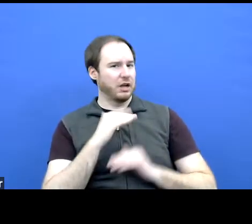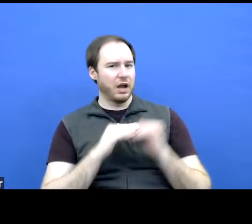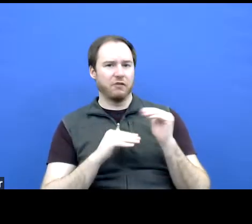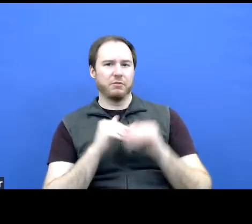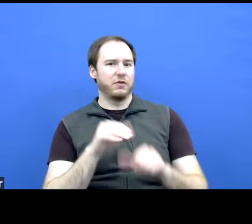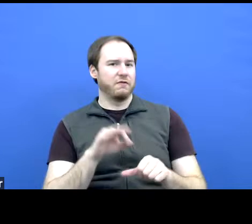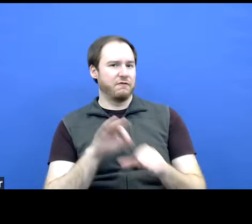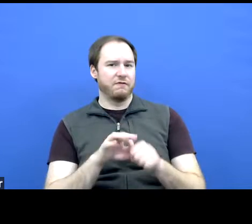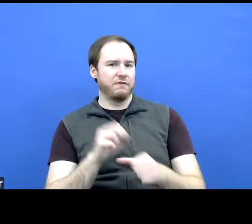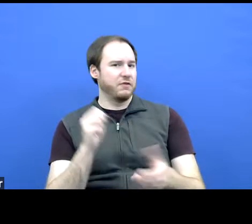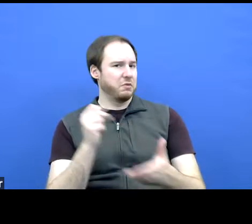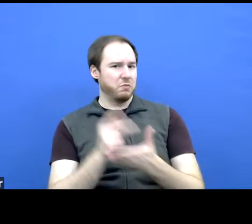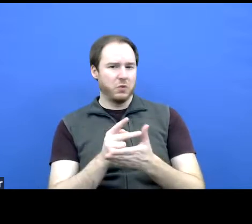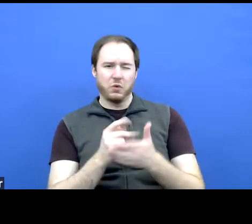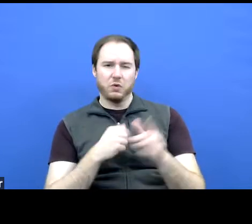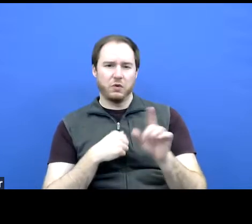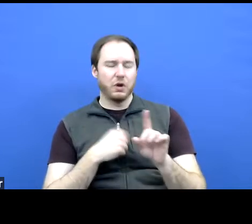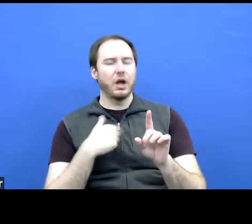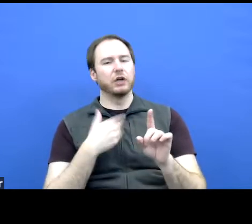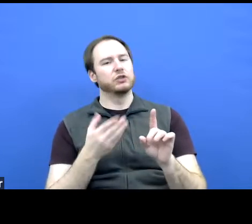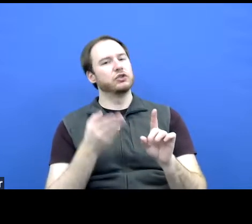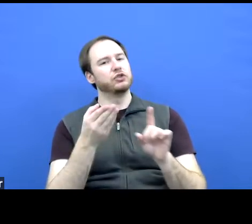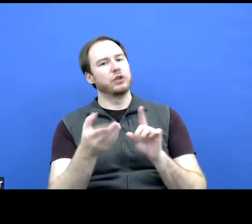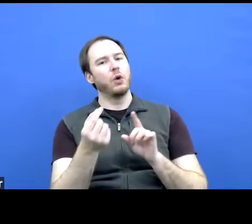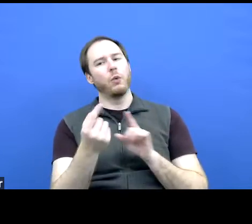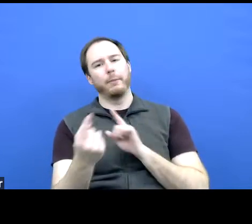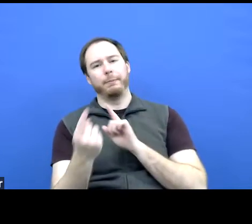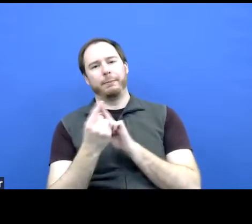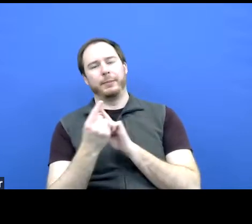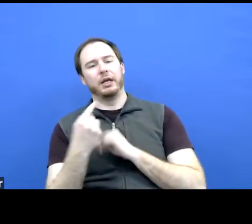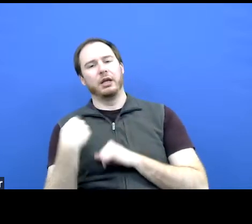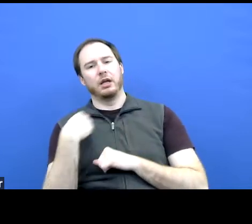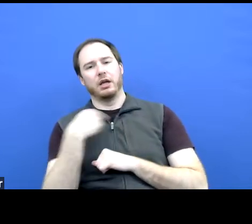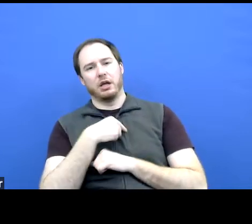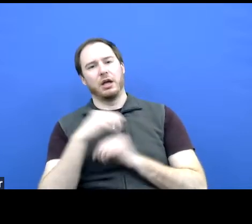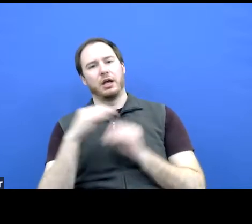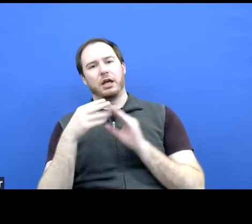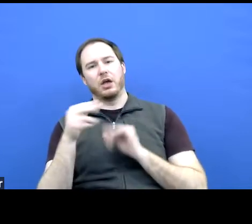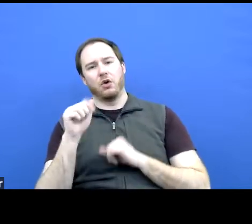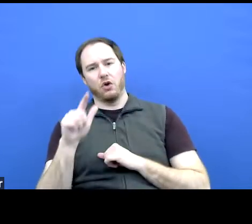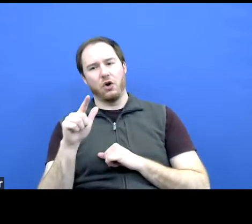today. What I might suggest is that you could come into town hall